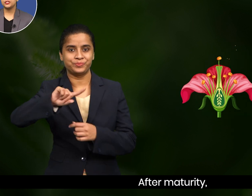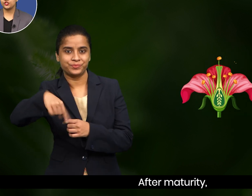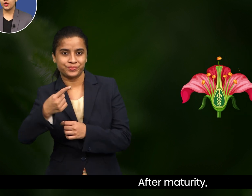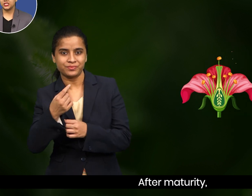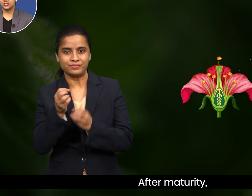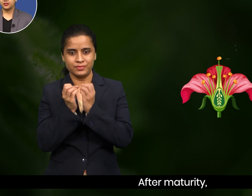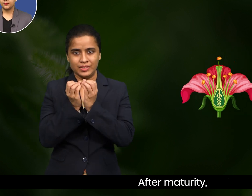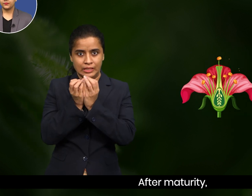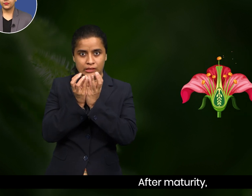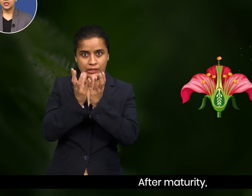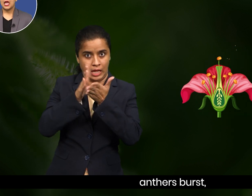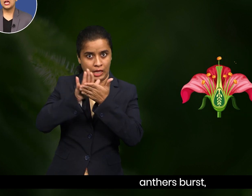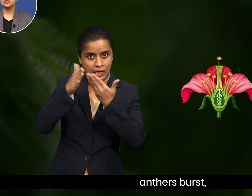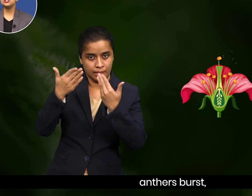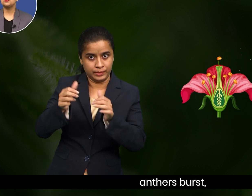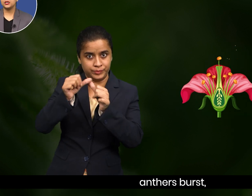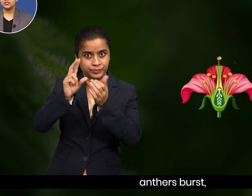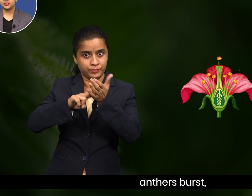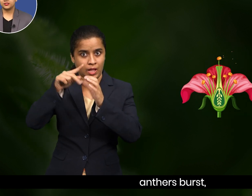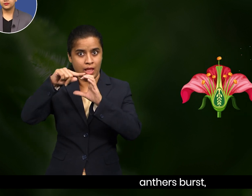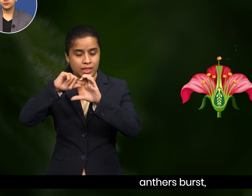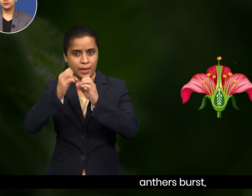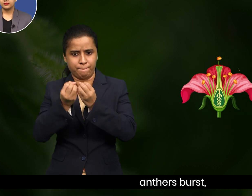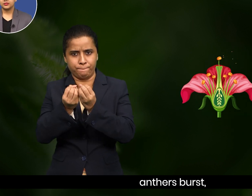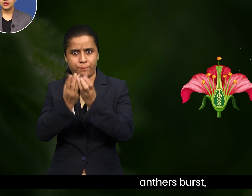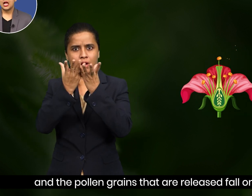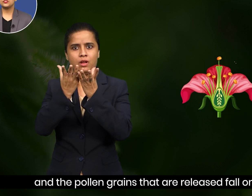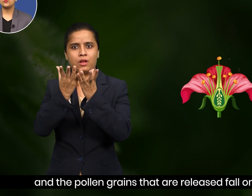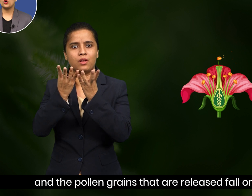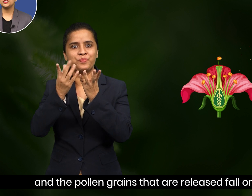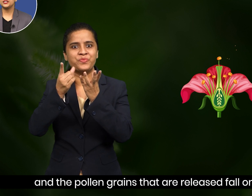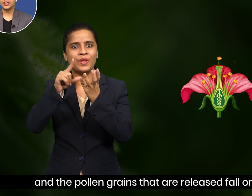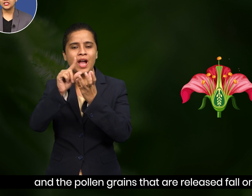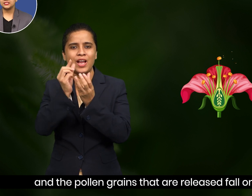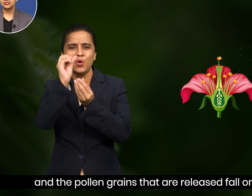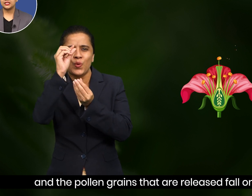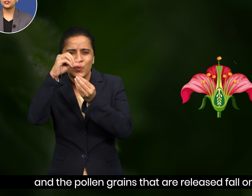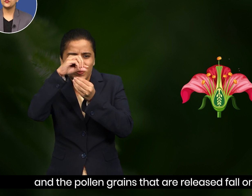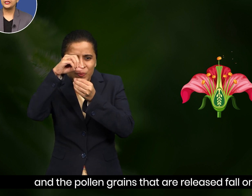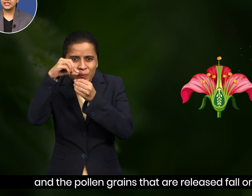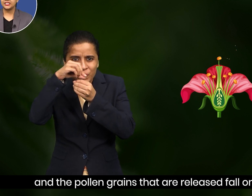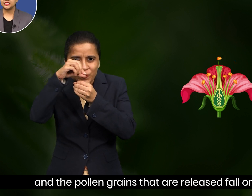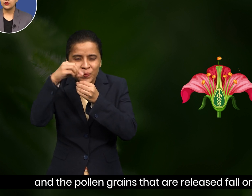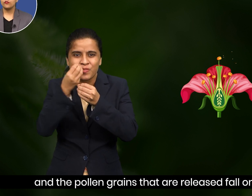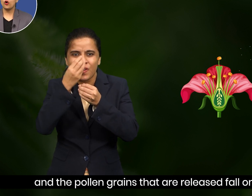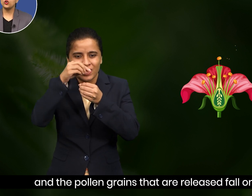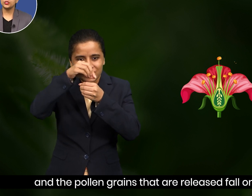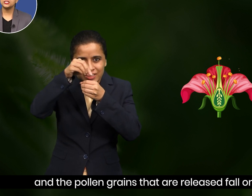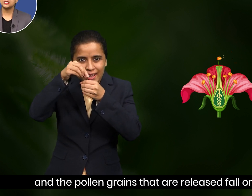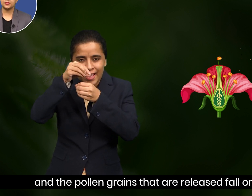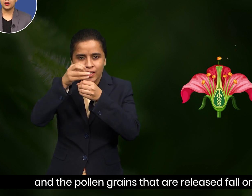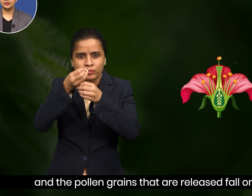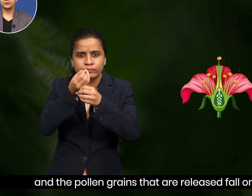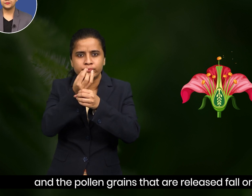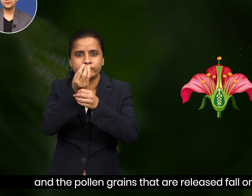After maturity, anthers burst and the pollen grains that are released fall on